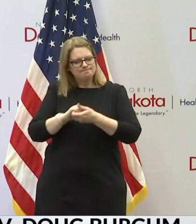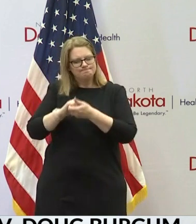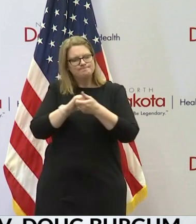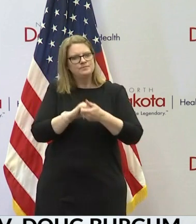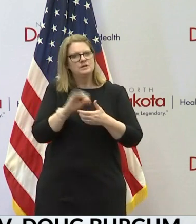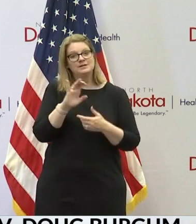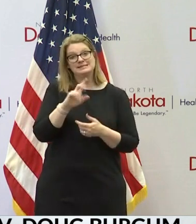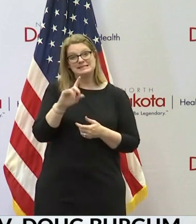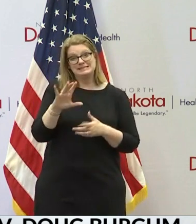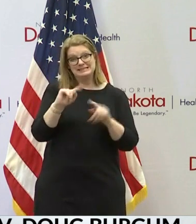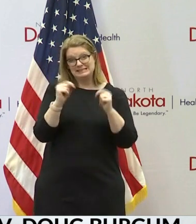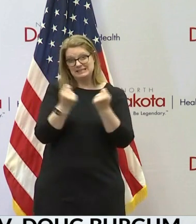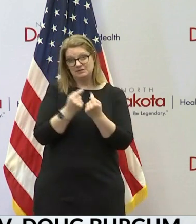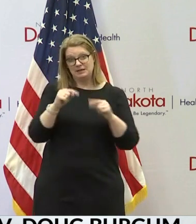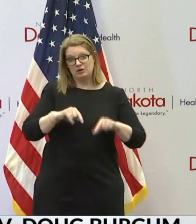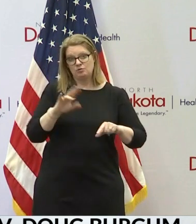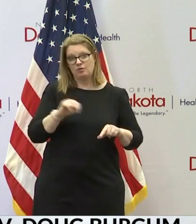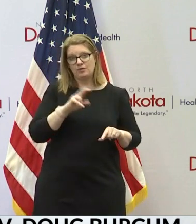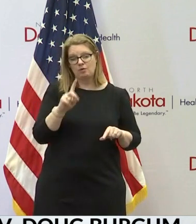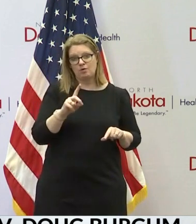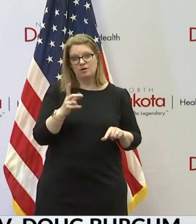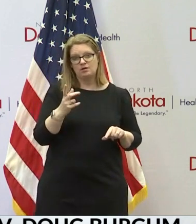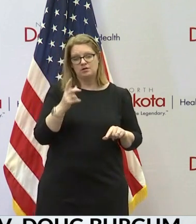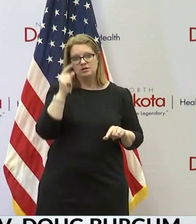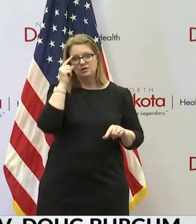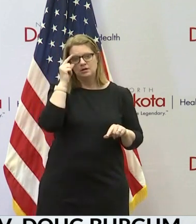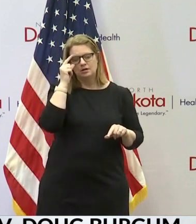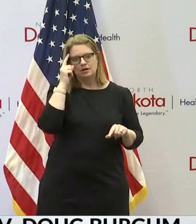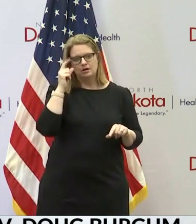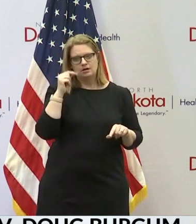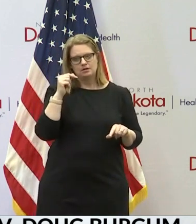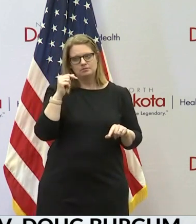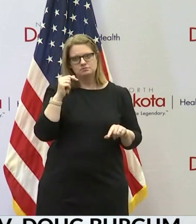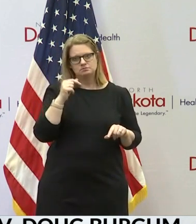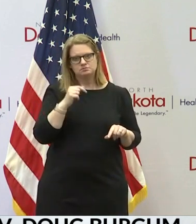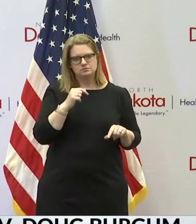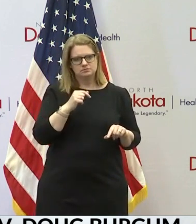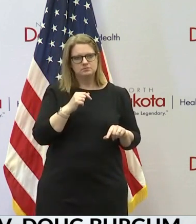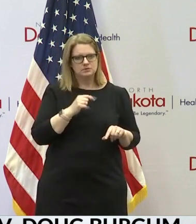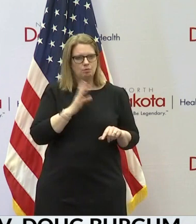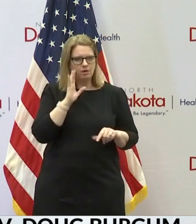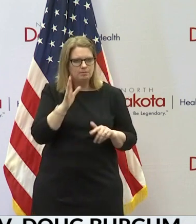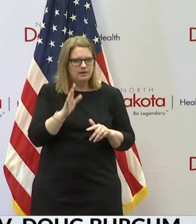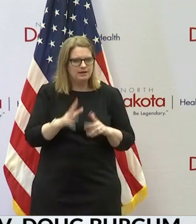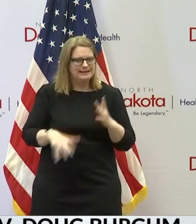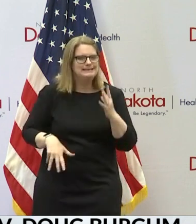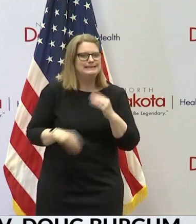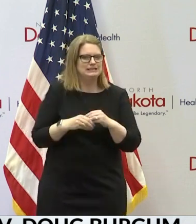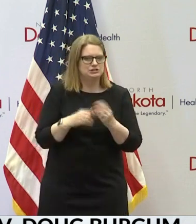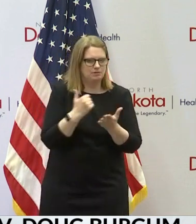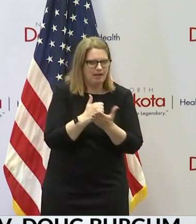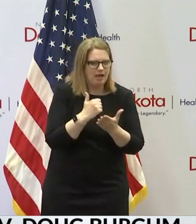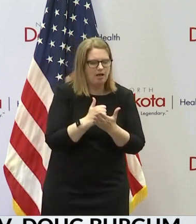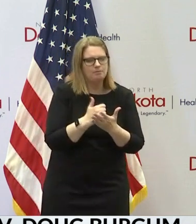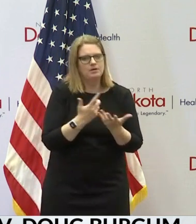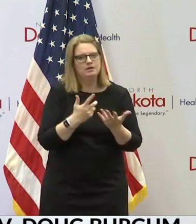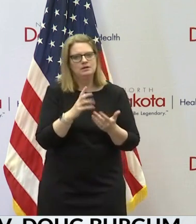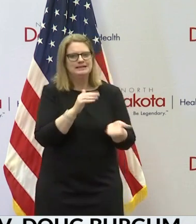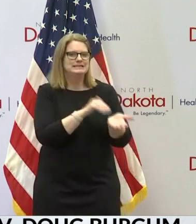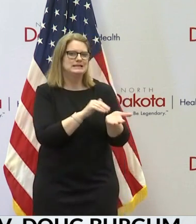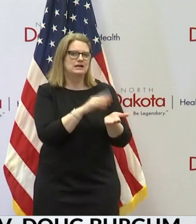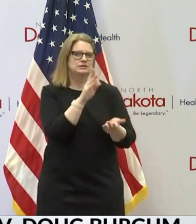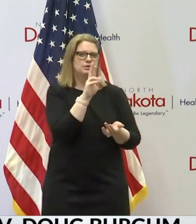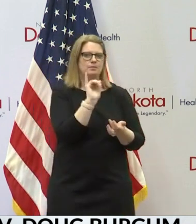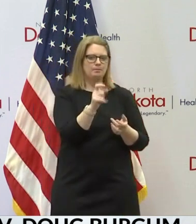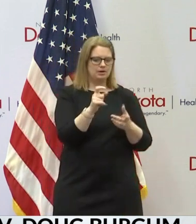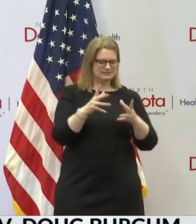from the CDC team that was here in North Dakota earlier that there's going to be follow-up that's happening. Dr. Birx took some action